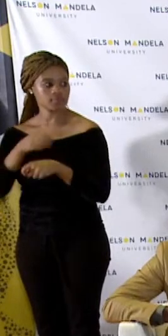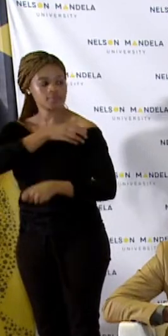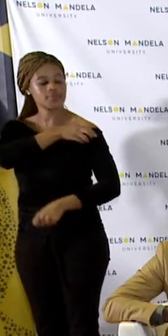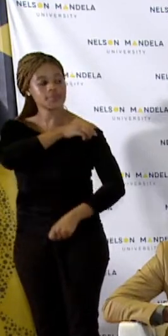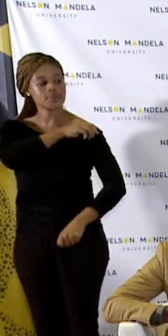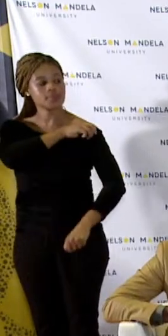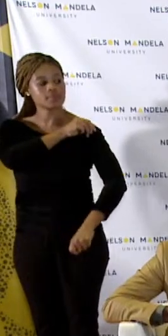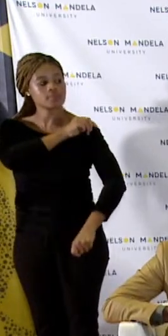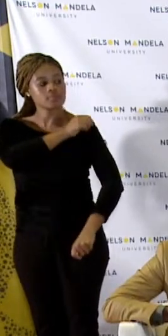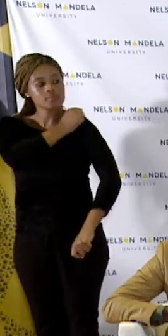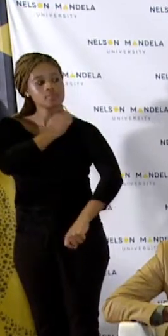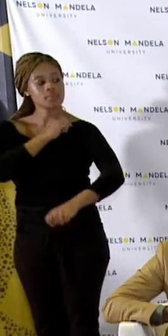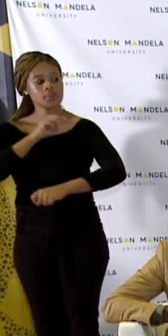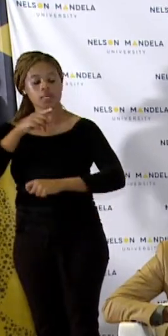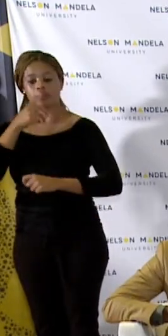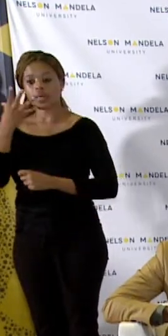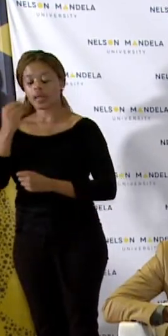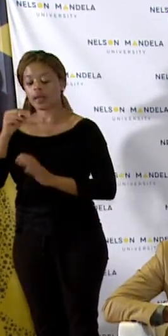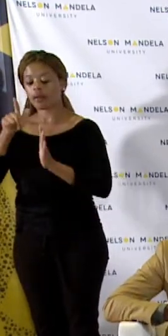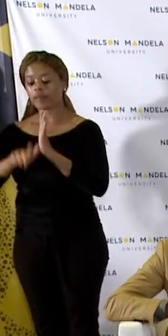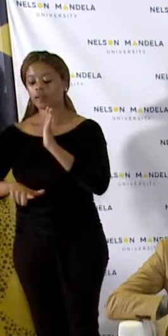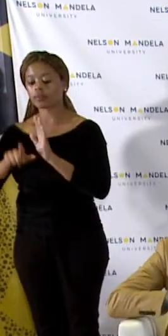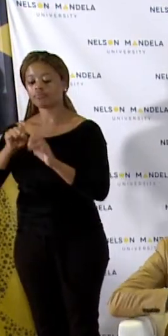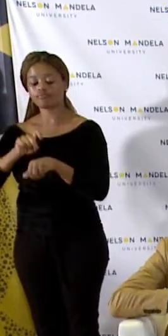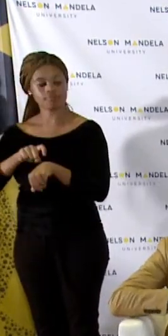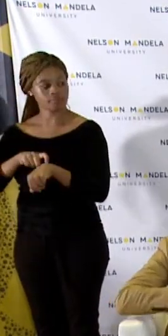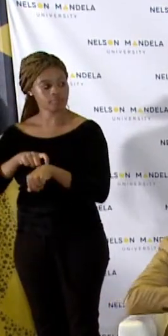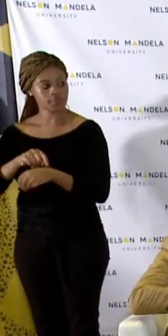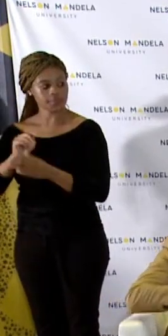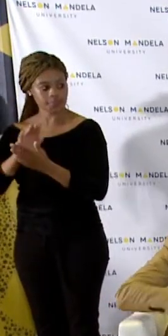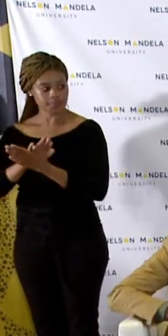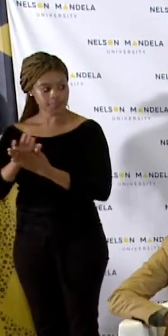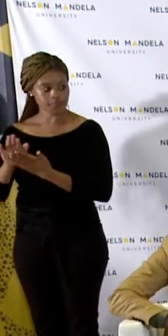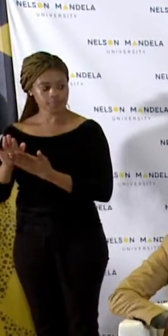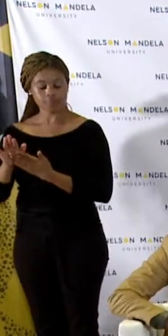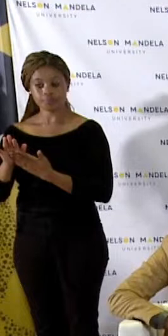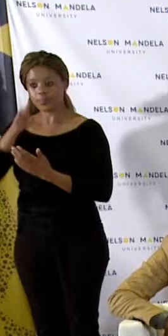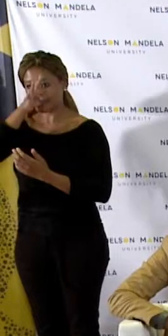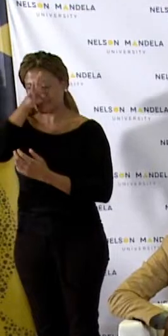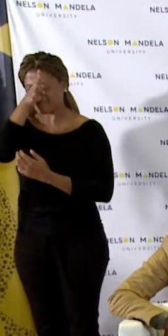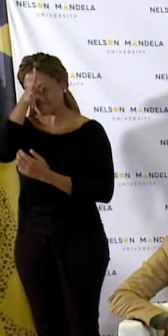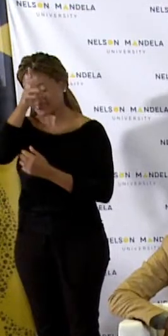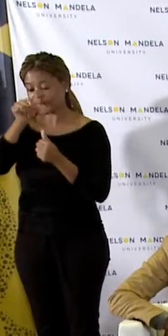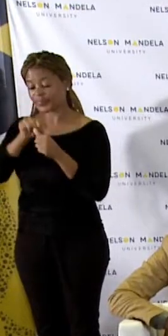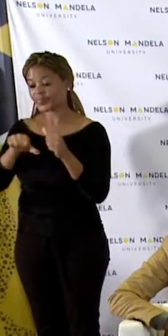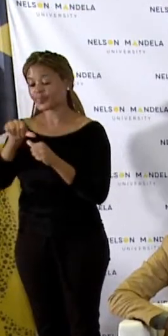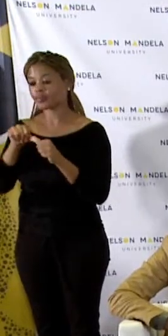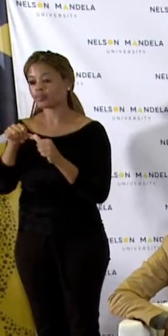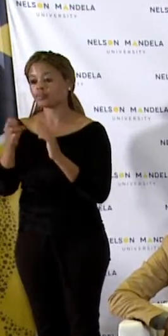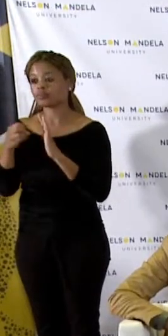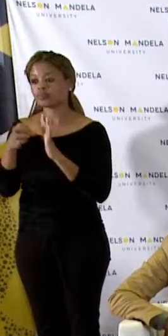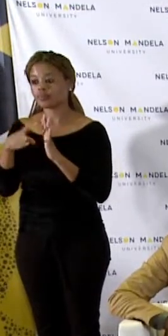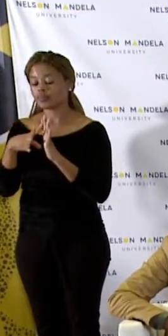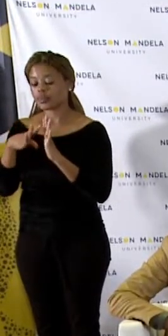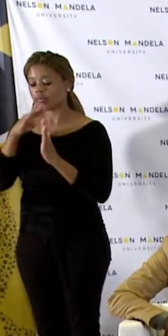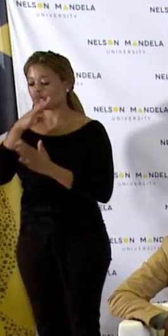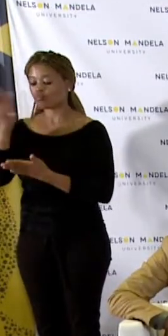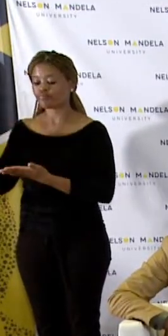they're spending necessarily less time. And social media isn't going to